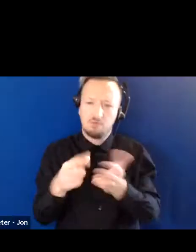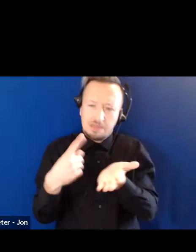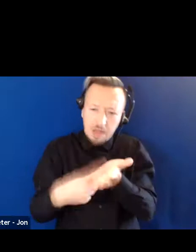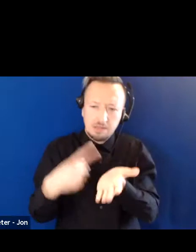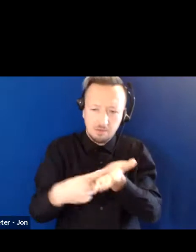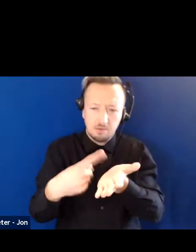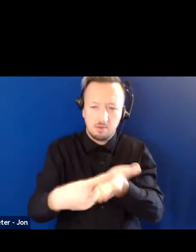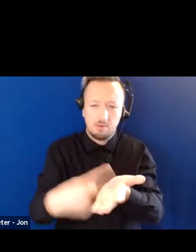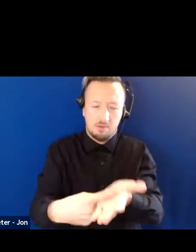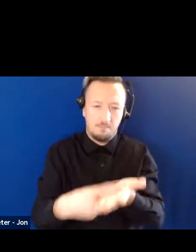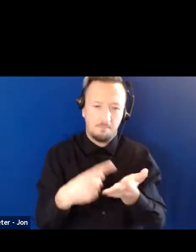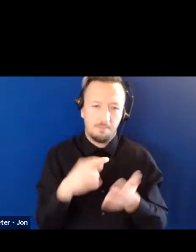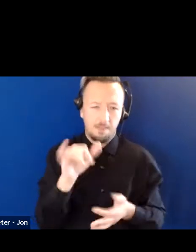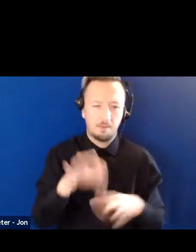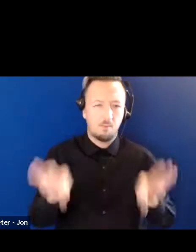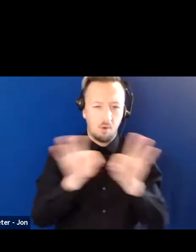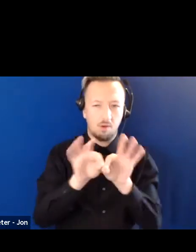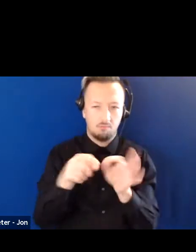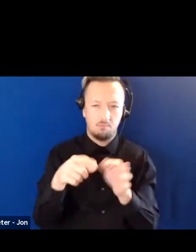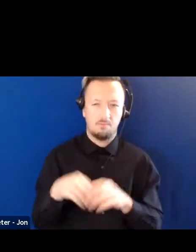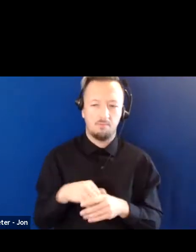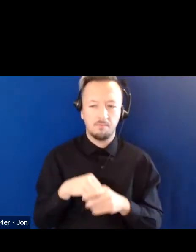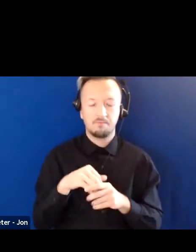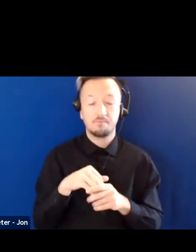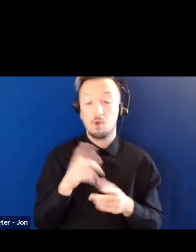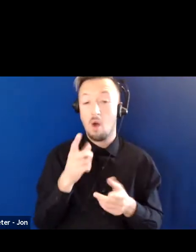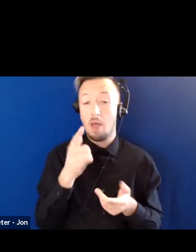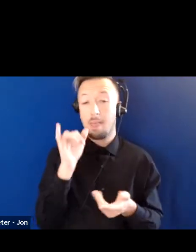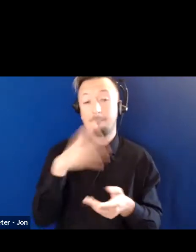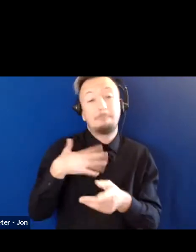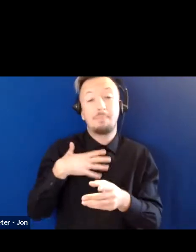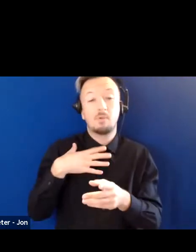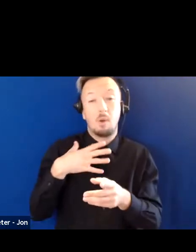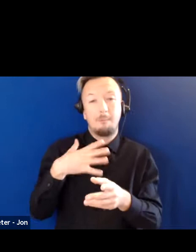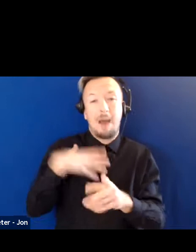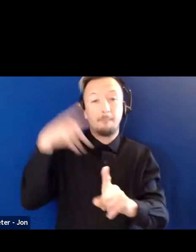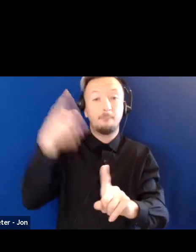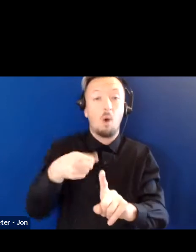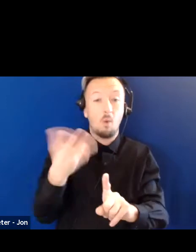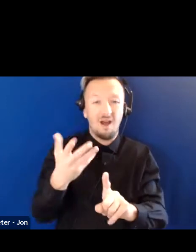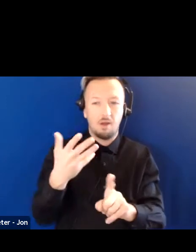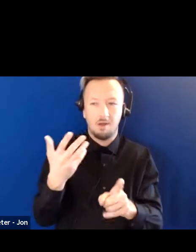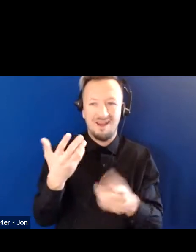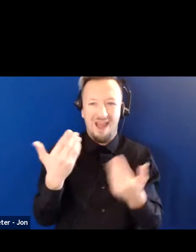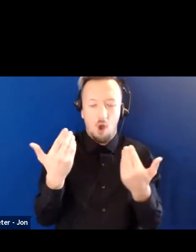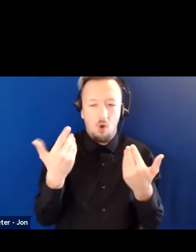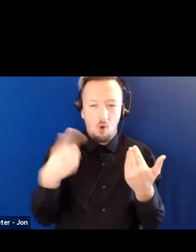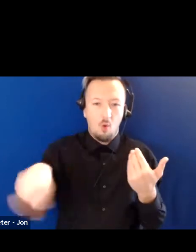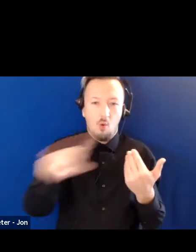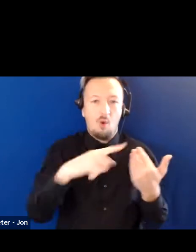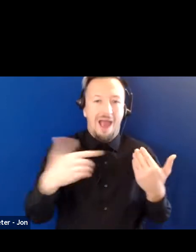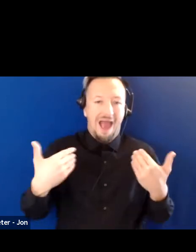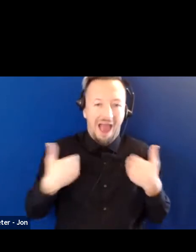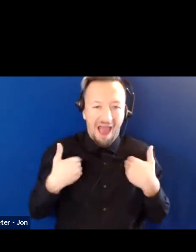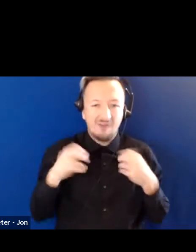Point in that is that there are opportunities, because I think I hear a lot of times that we have a lot of barriers